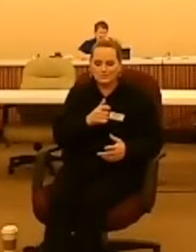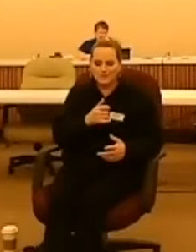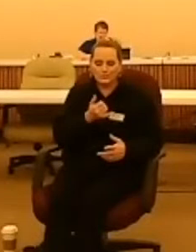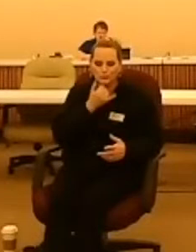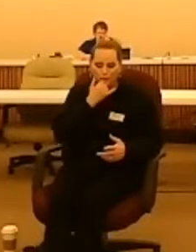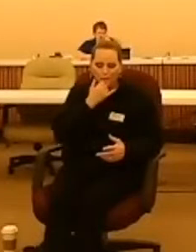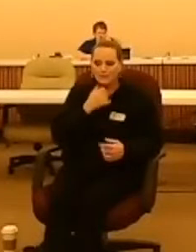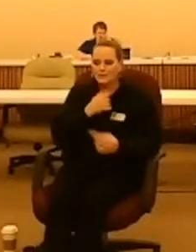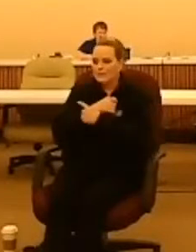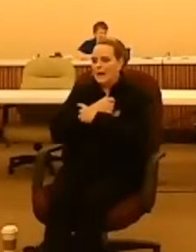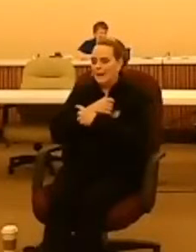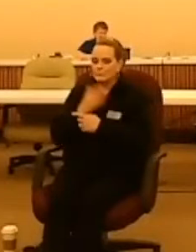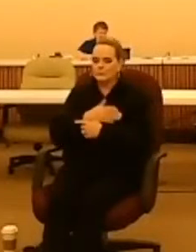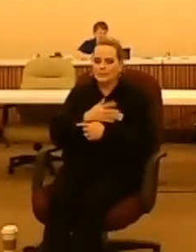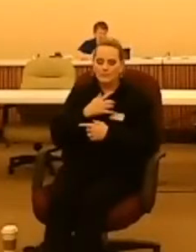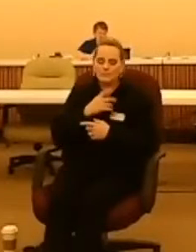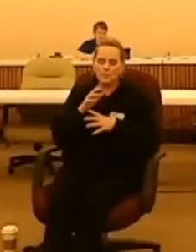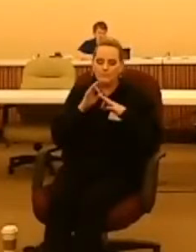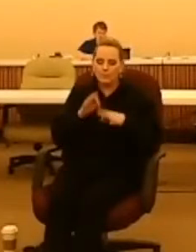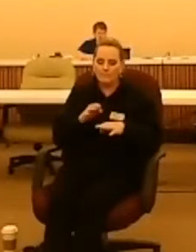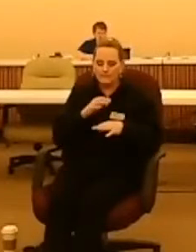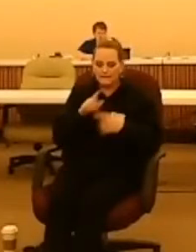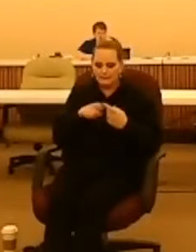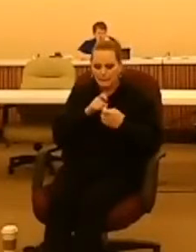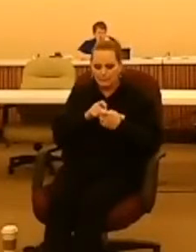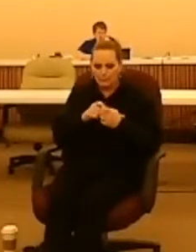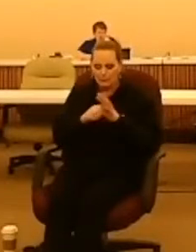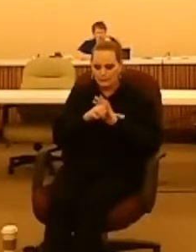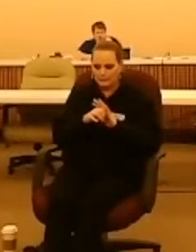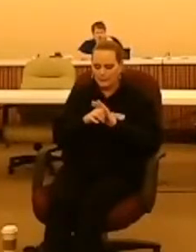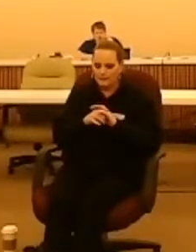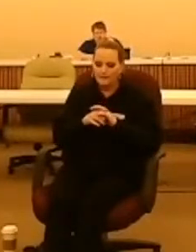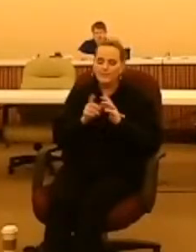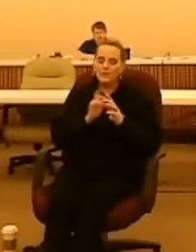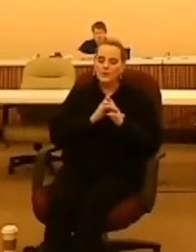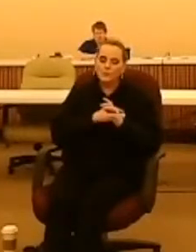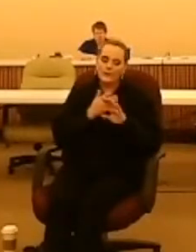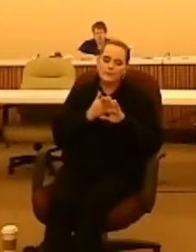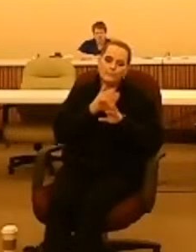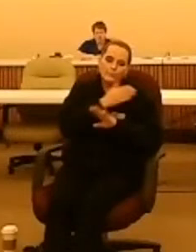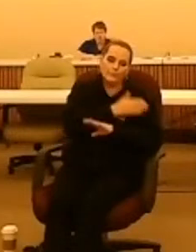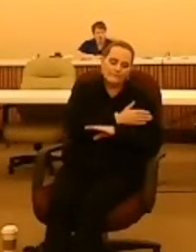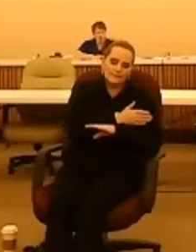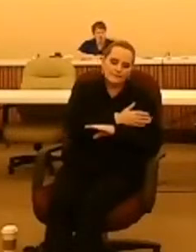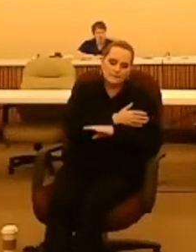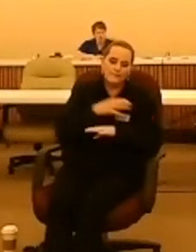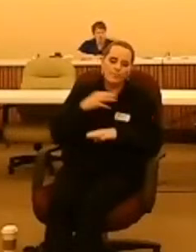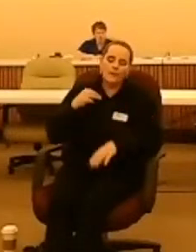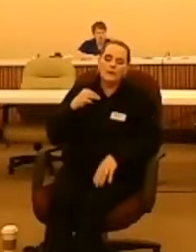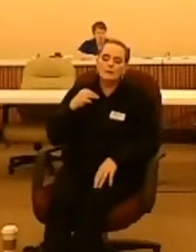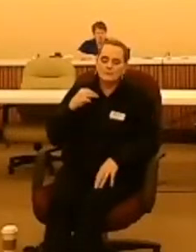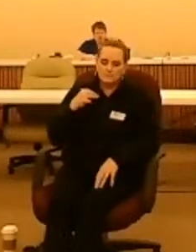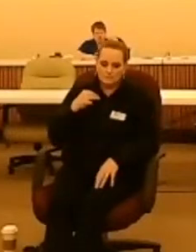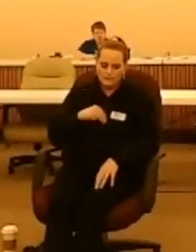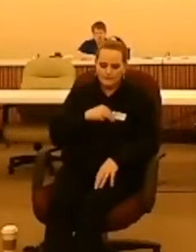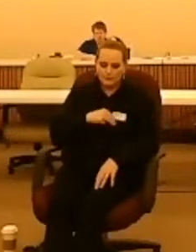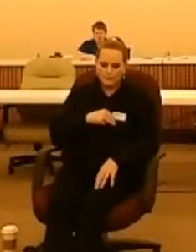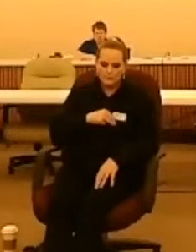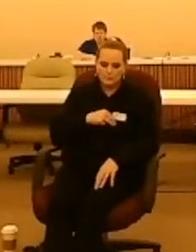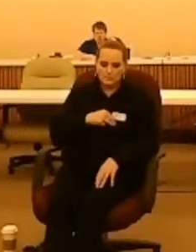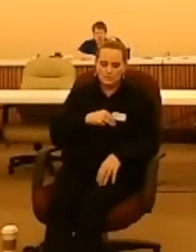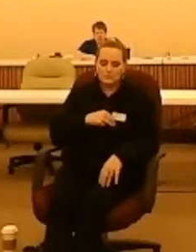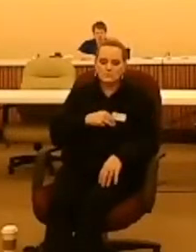perfect example again, and this is a real world example, right? We had a previous member was actually a